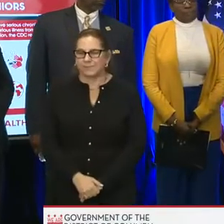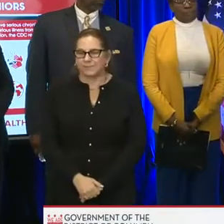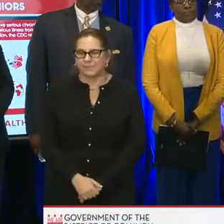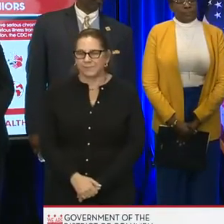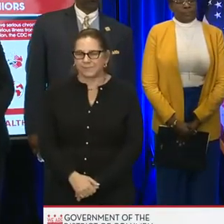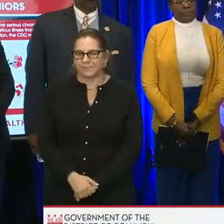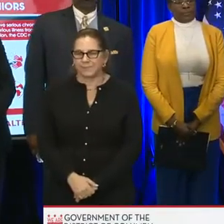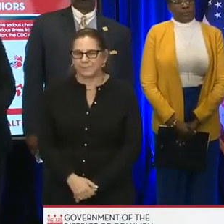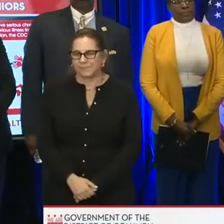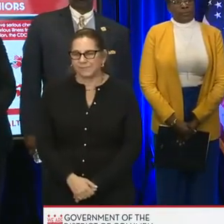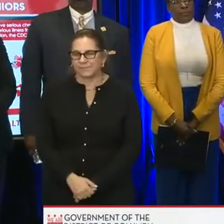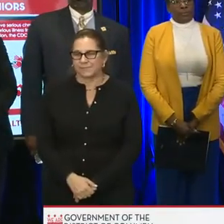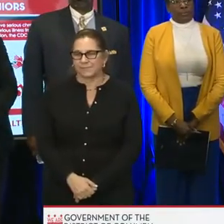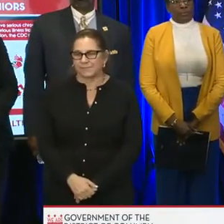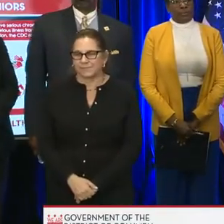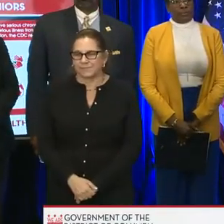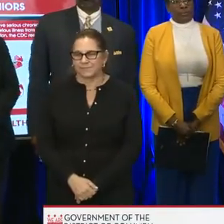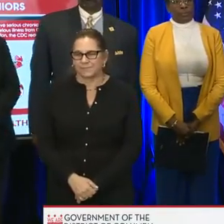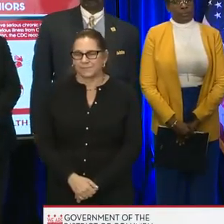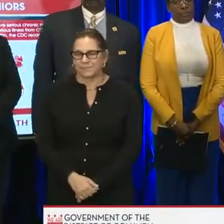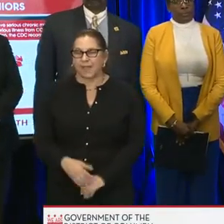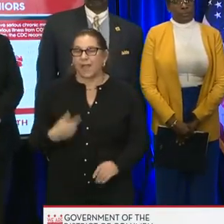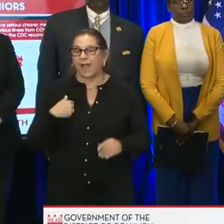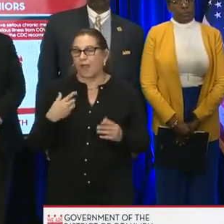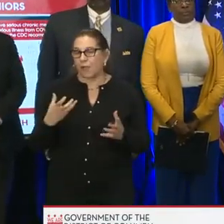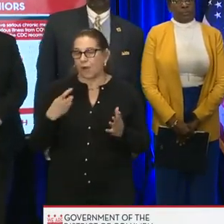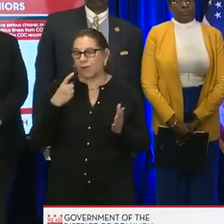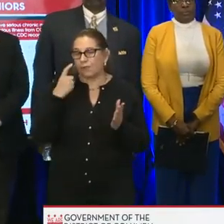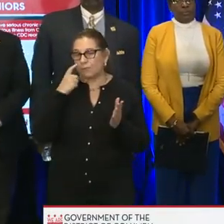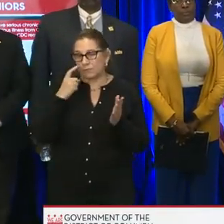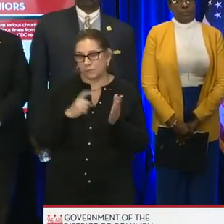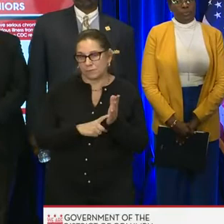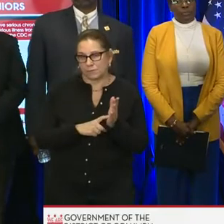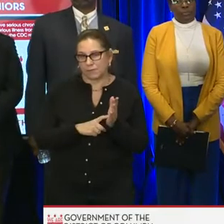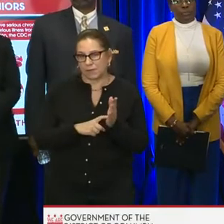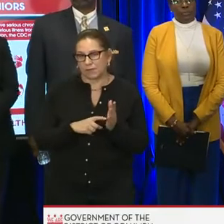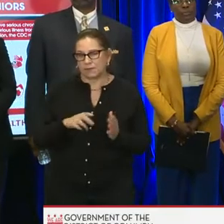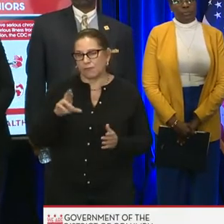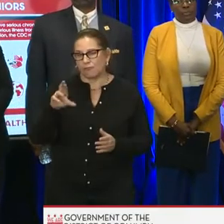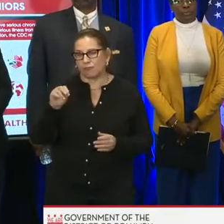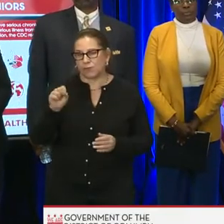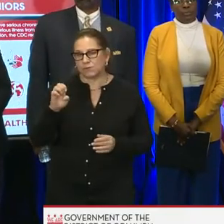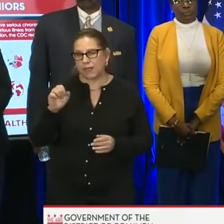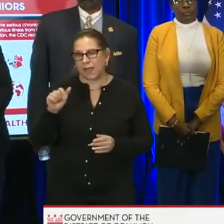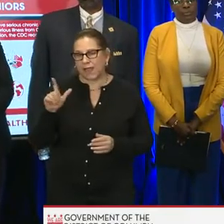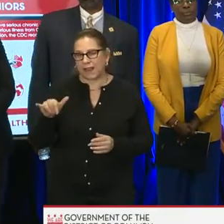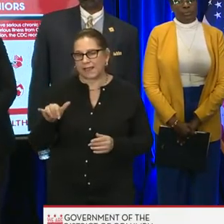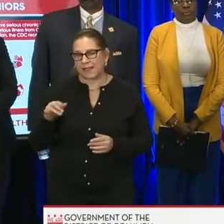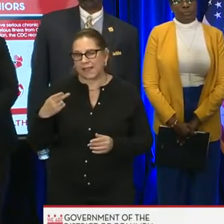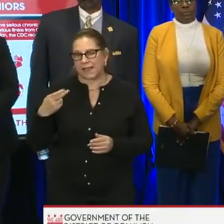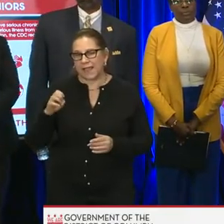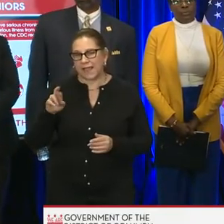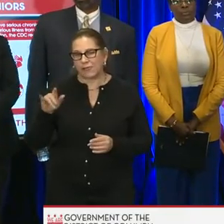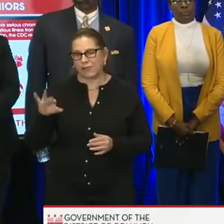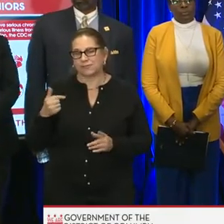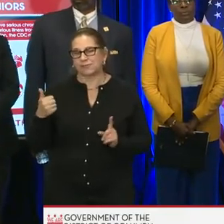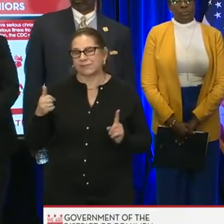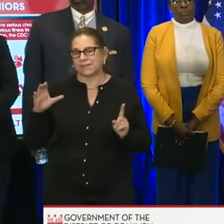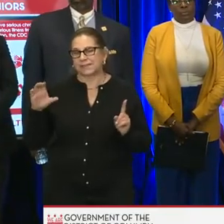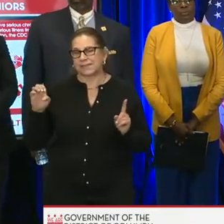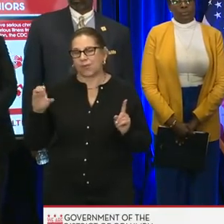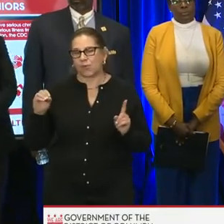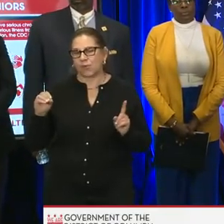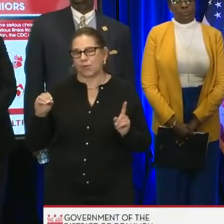want to acknowledge and thank Rosie Allen Herring for being here, who is the CEO of the United Way. We gave Rosie a